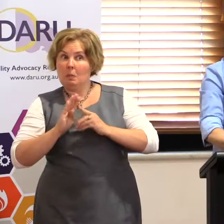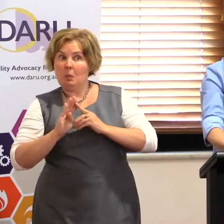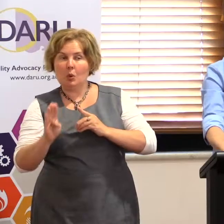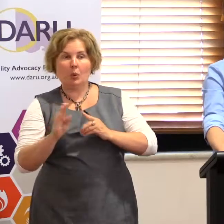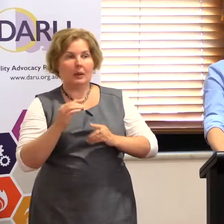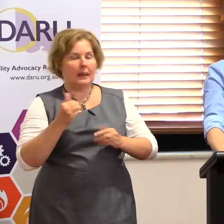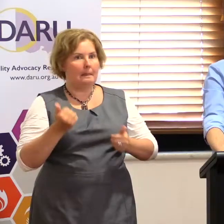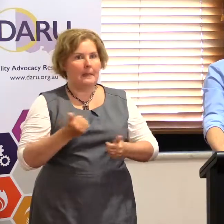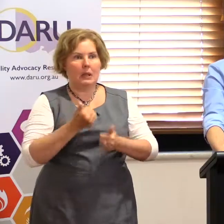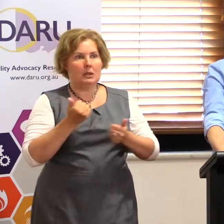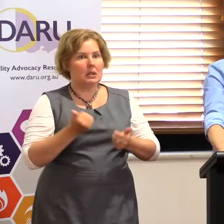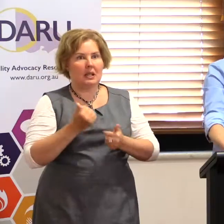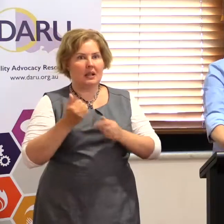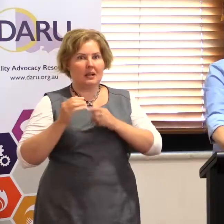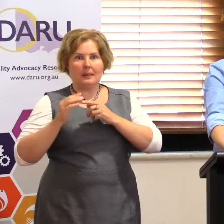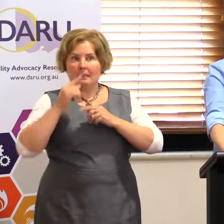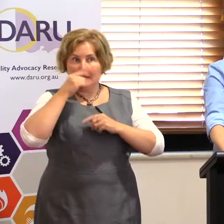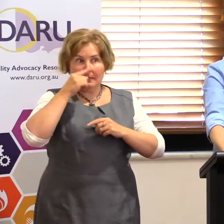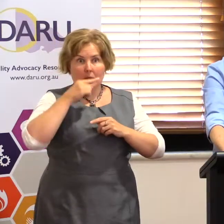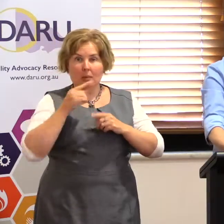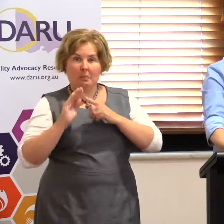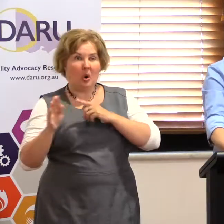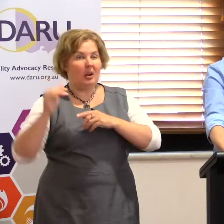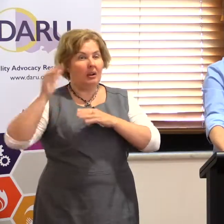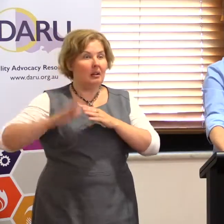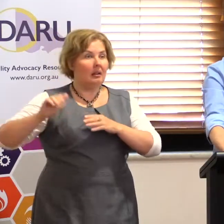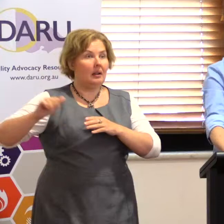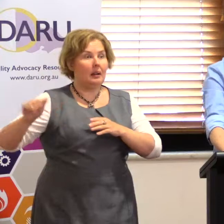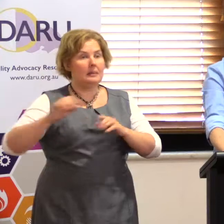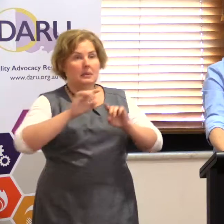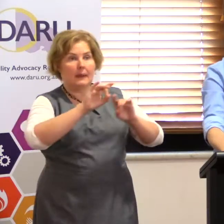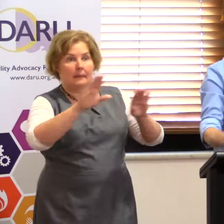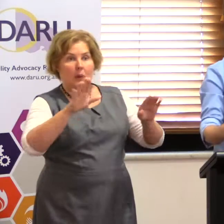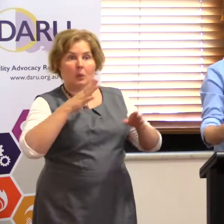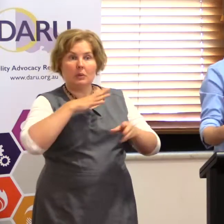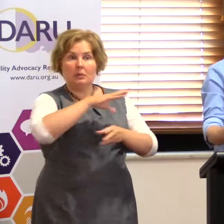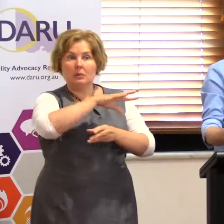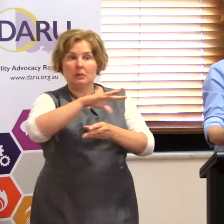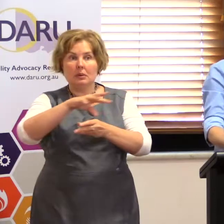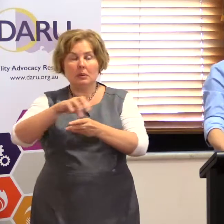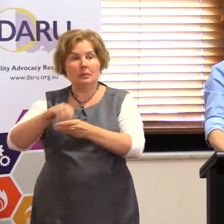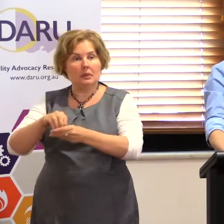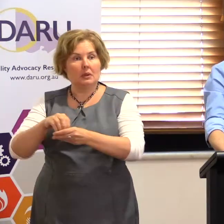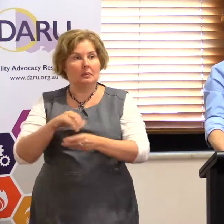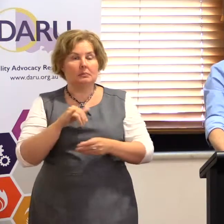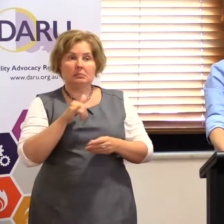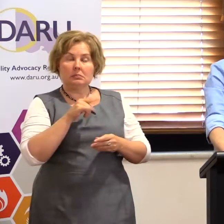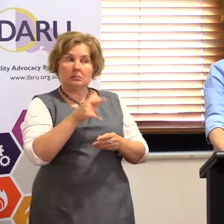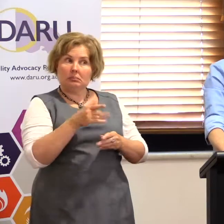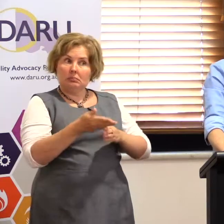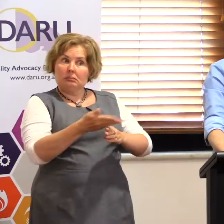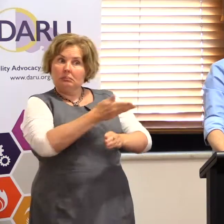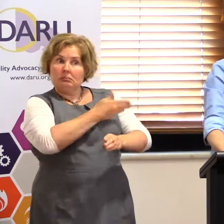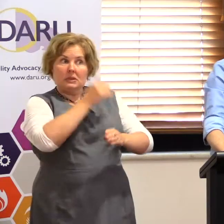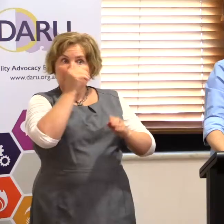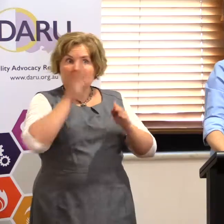who have plenty of board experience, but if you know of people or you yourself want to get onto a board and you need a bit of coaching and one-to-one support, the